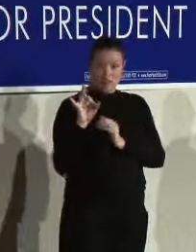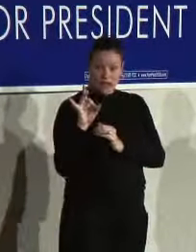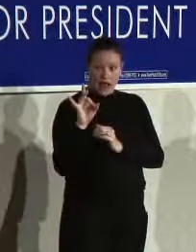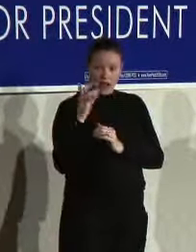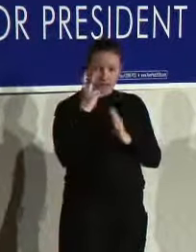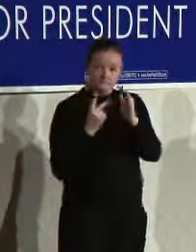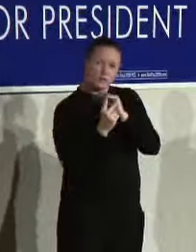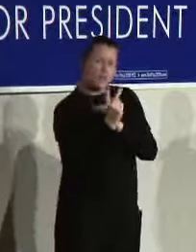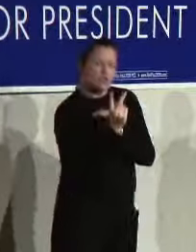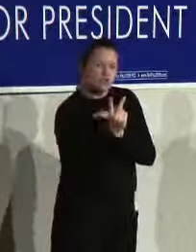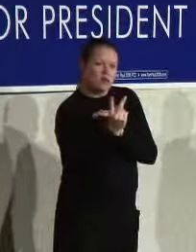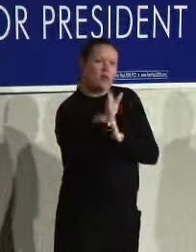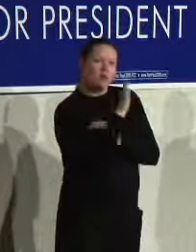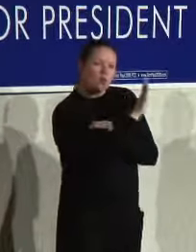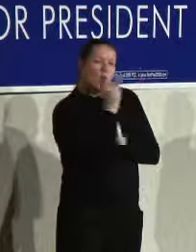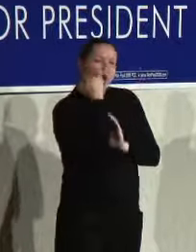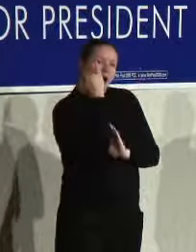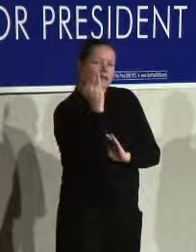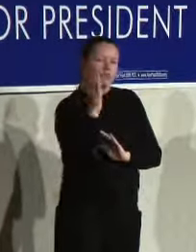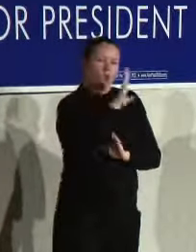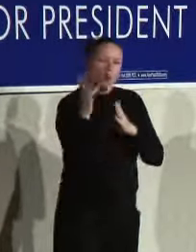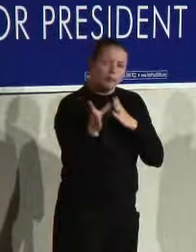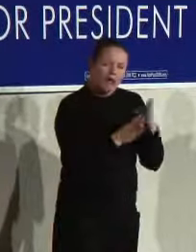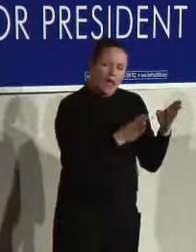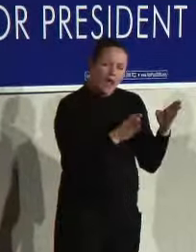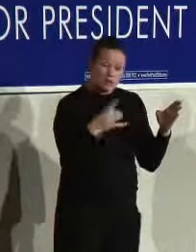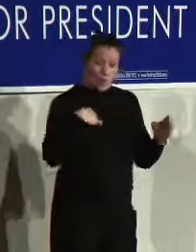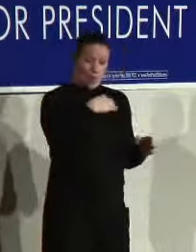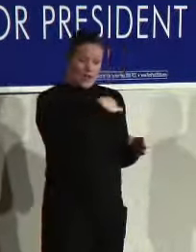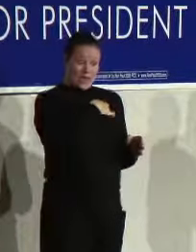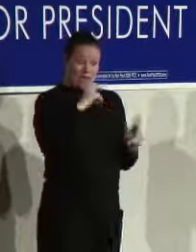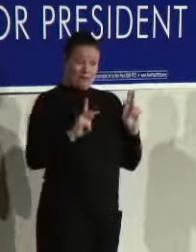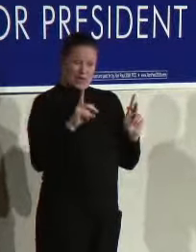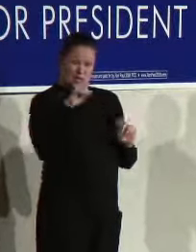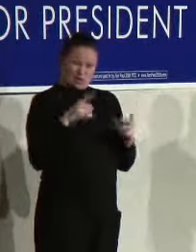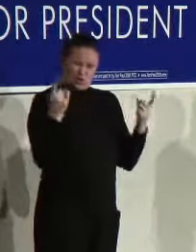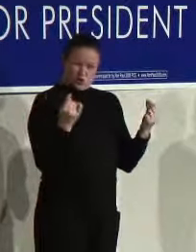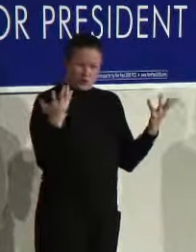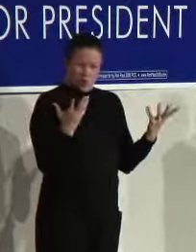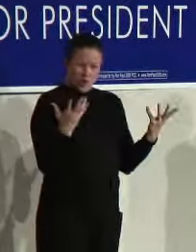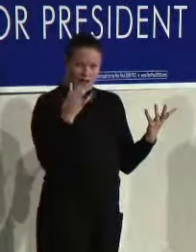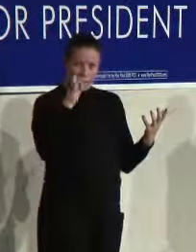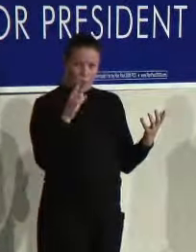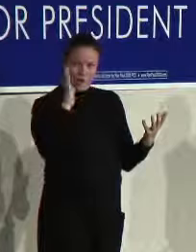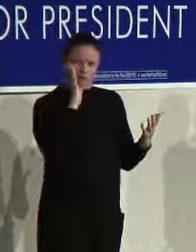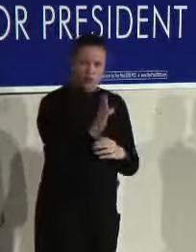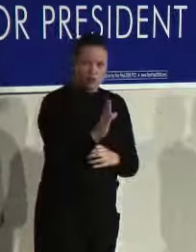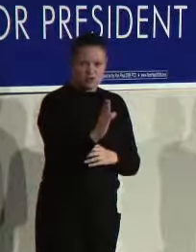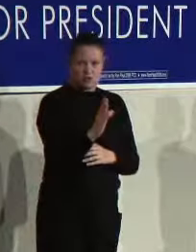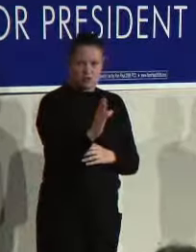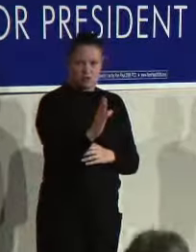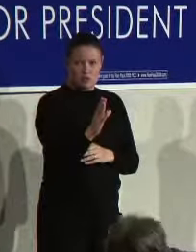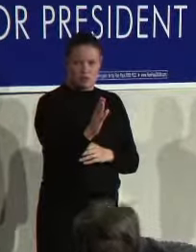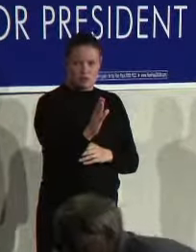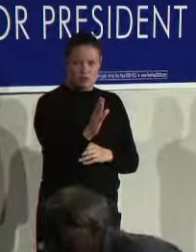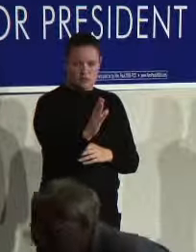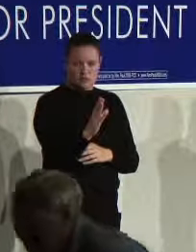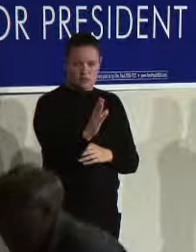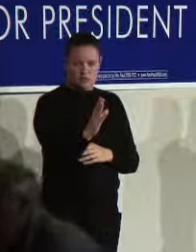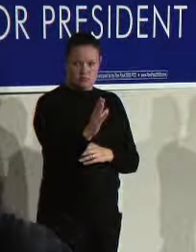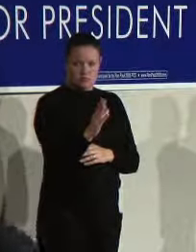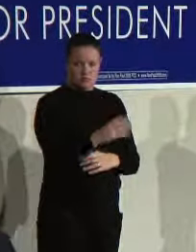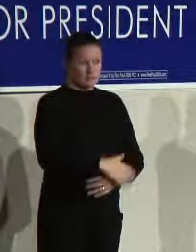what are your ideas, what are your plans, what do you think we should be doing looking forward from here through 2008